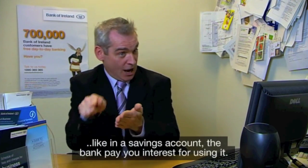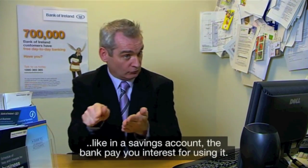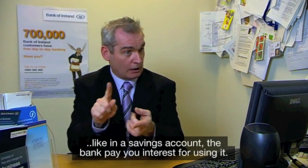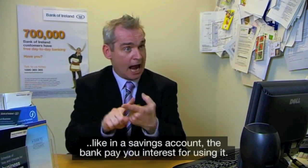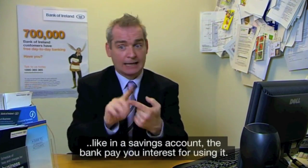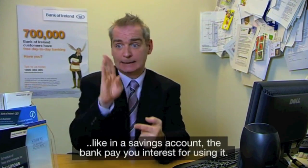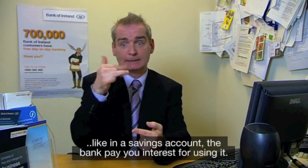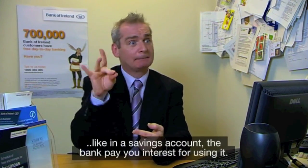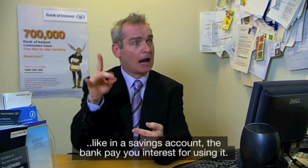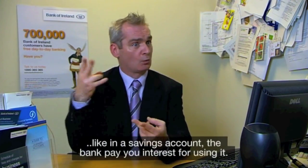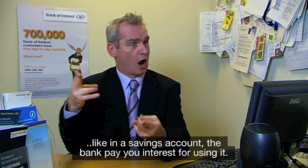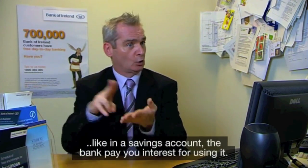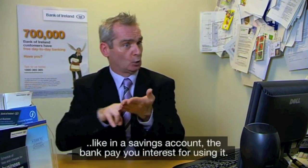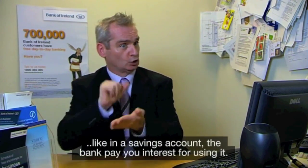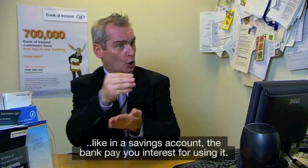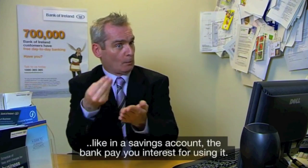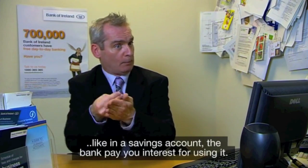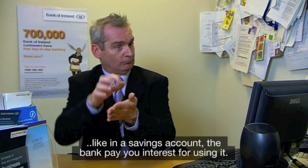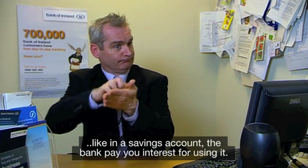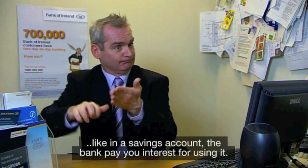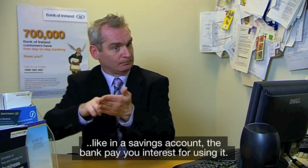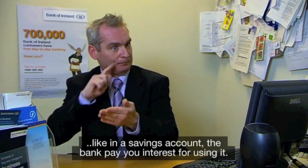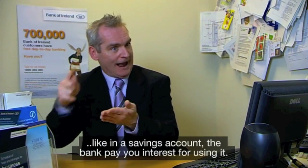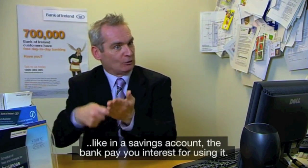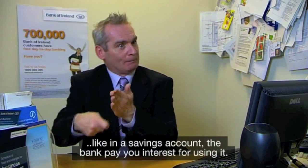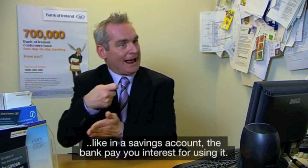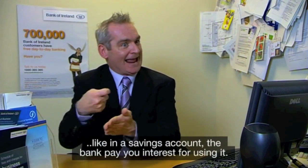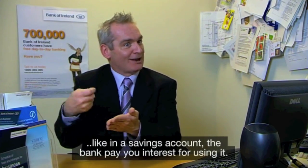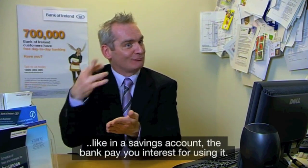account, the bank pay you interest for using it.